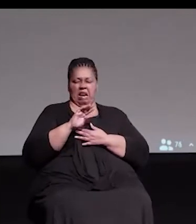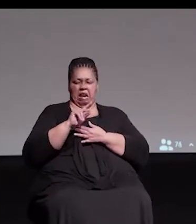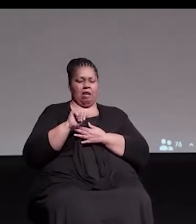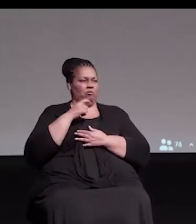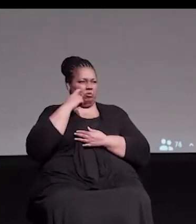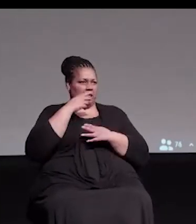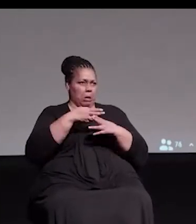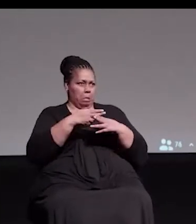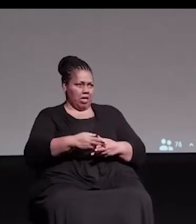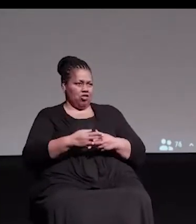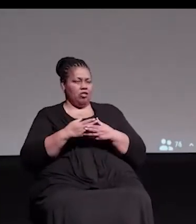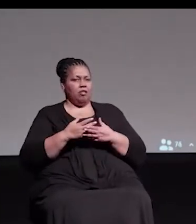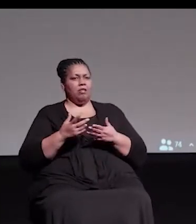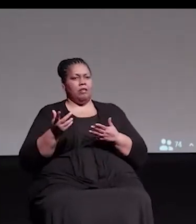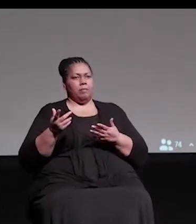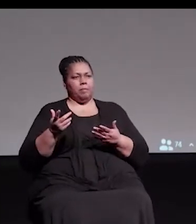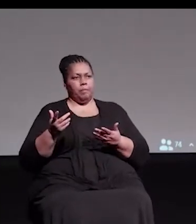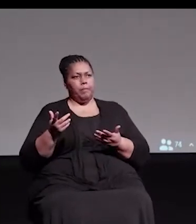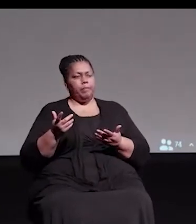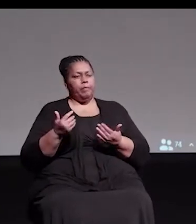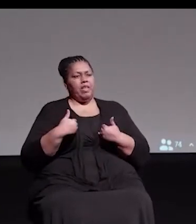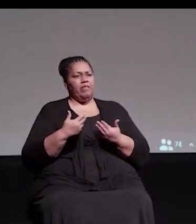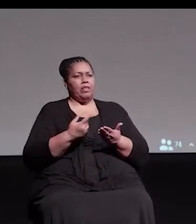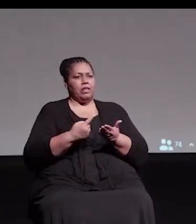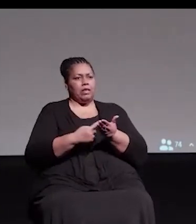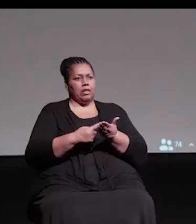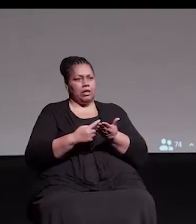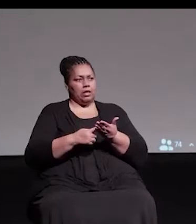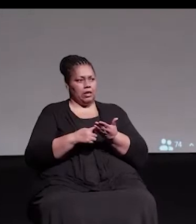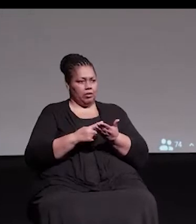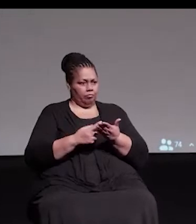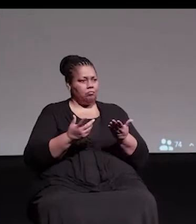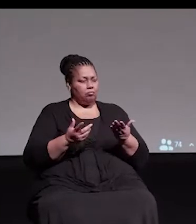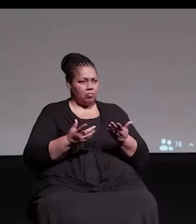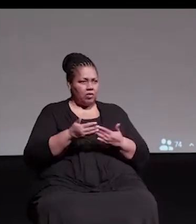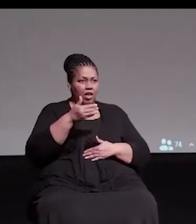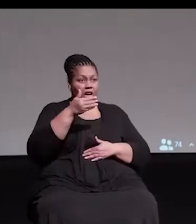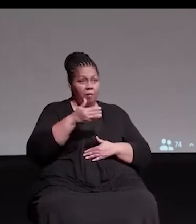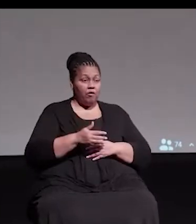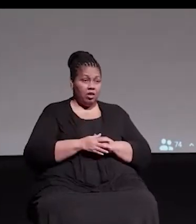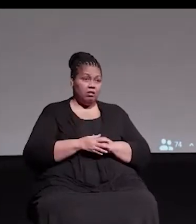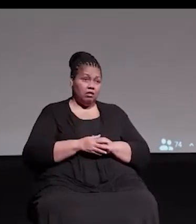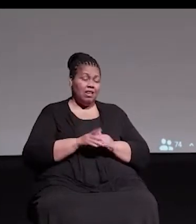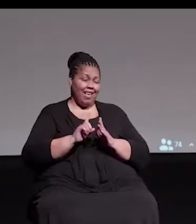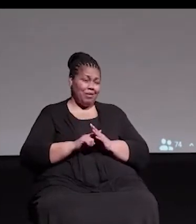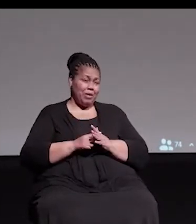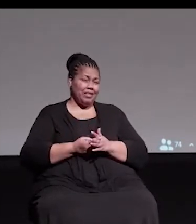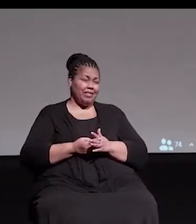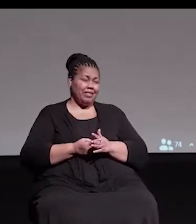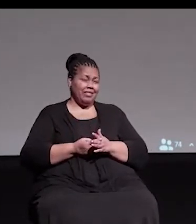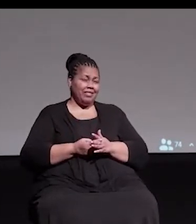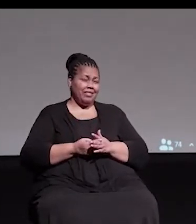about, and like having this discussion up front, like it